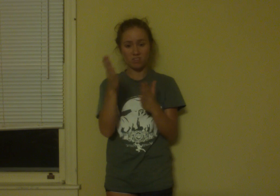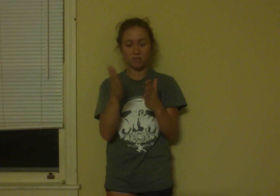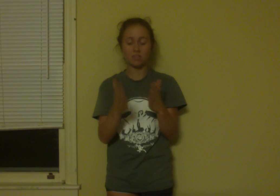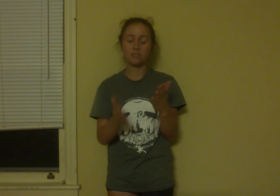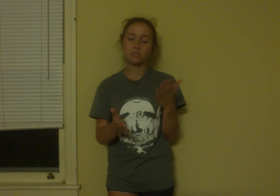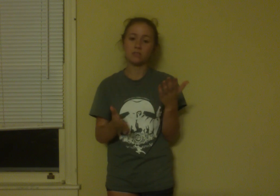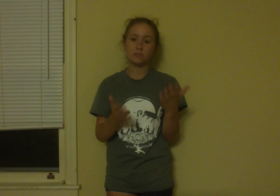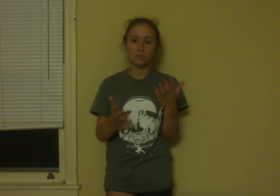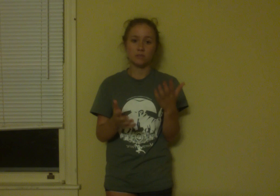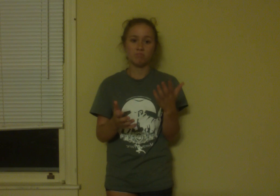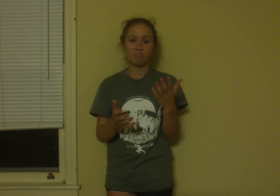You have a hard dead point move.